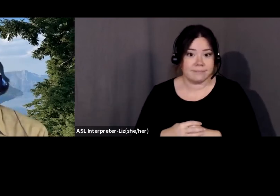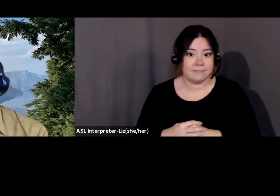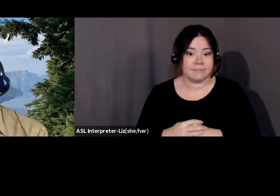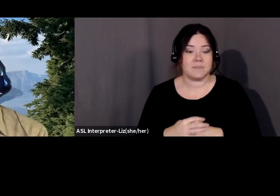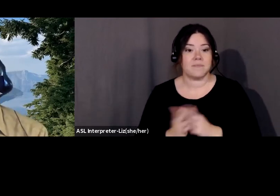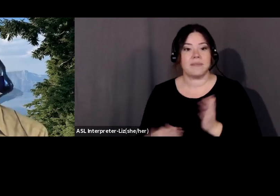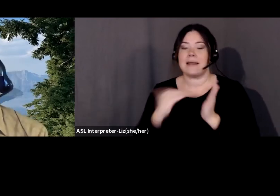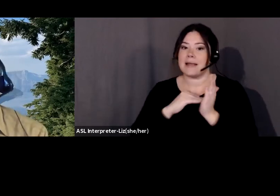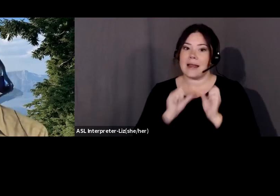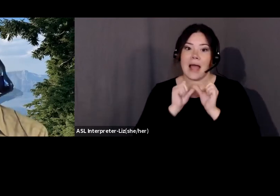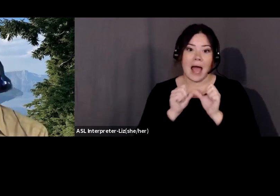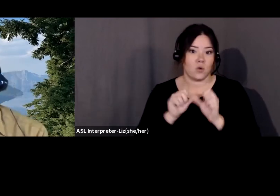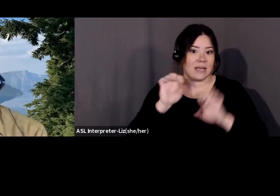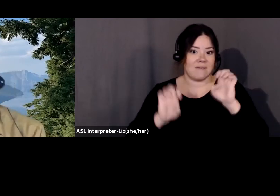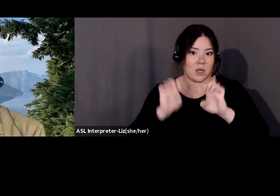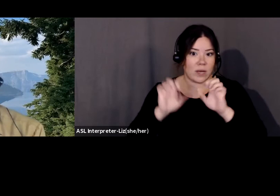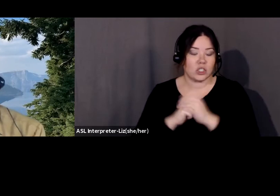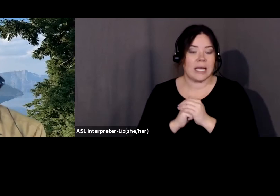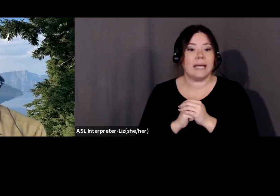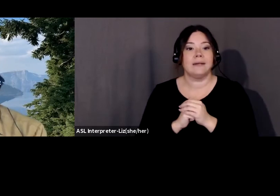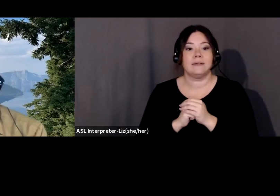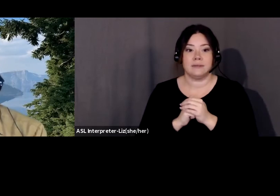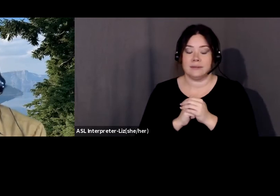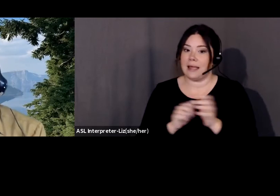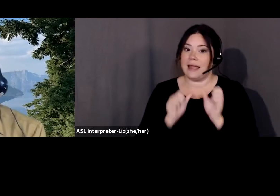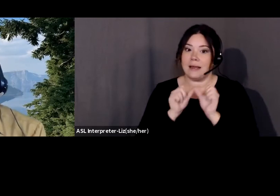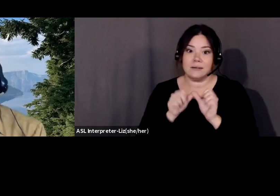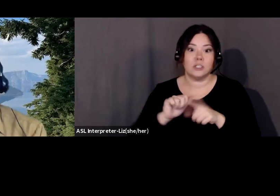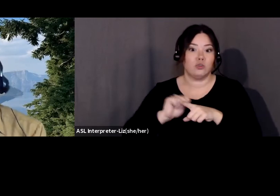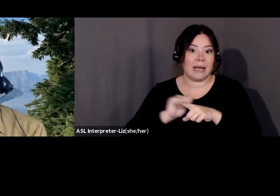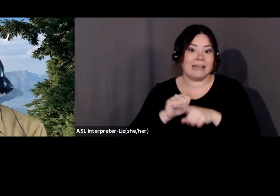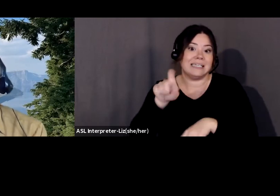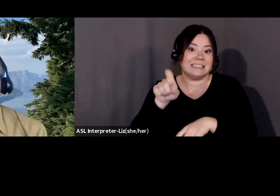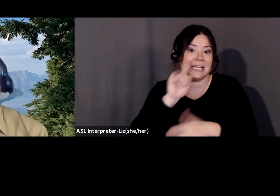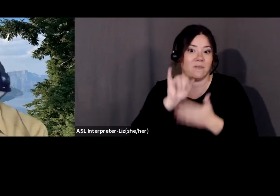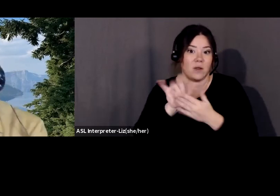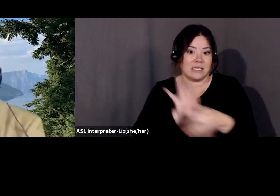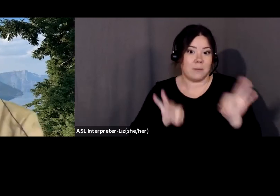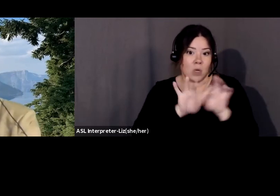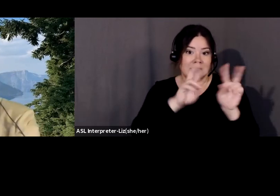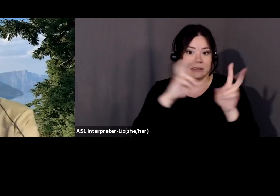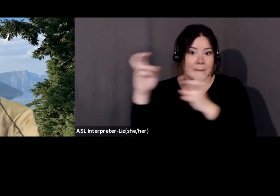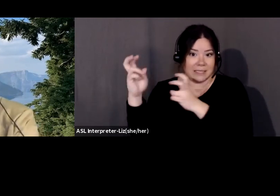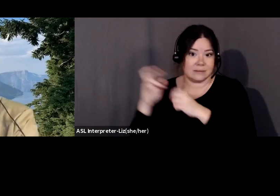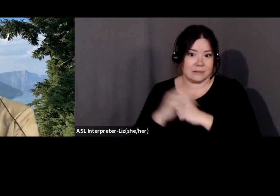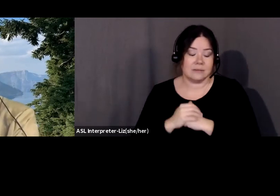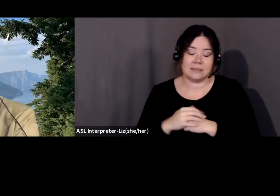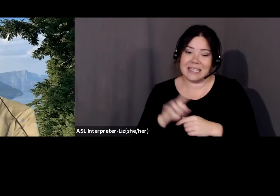ongoing evaluation and overall booster trainings as needed on these important topics are very